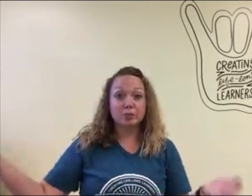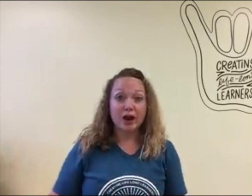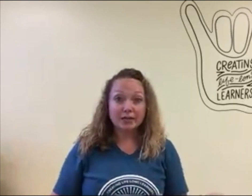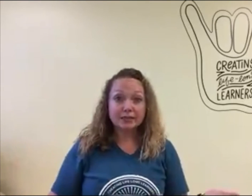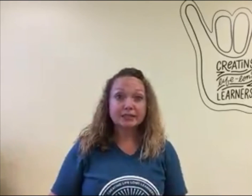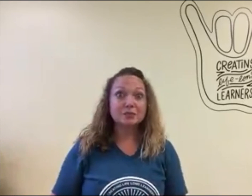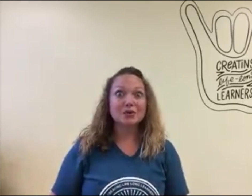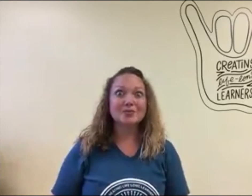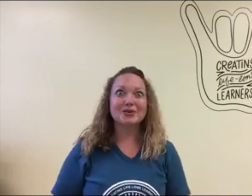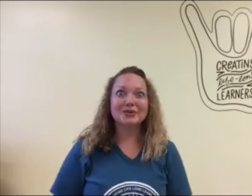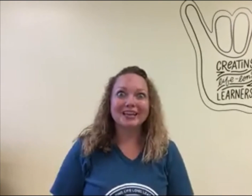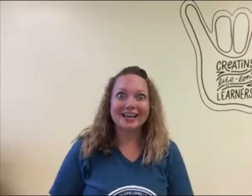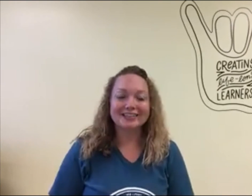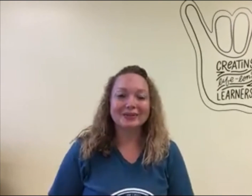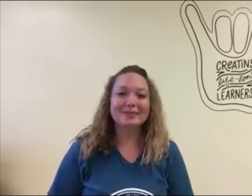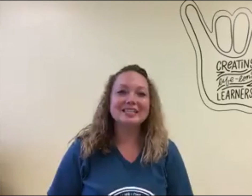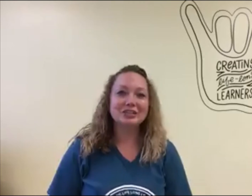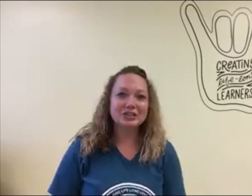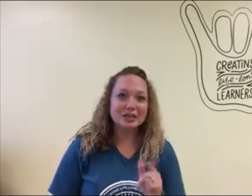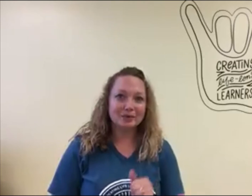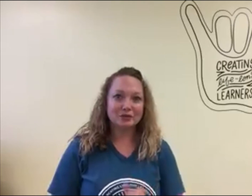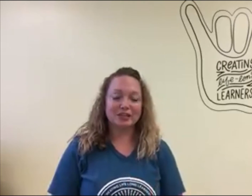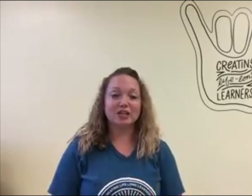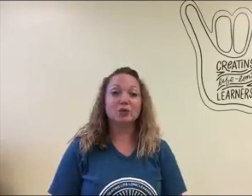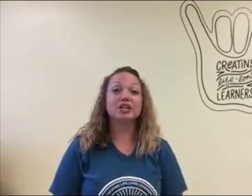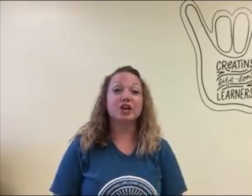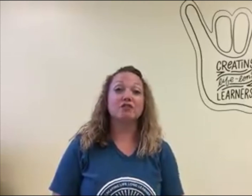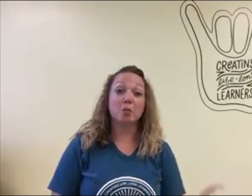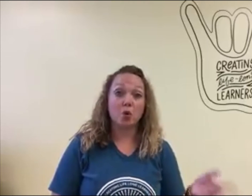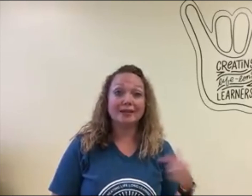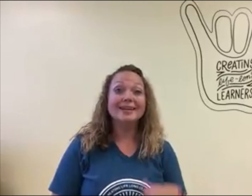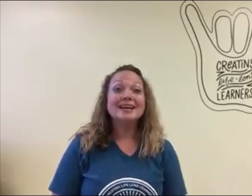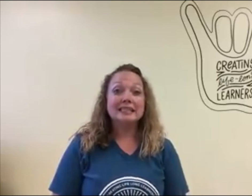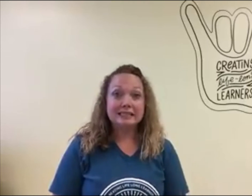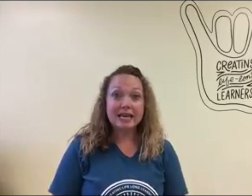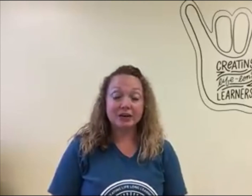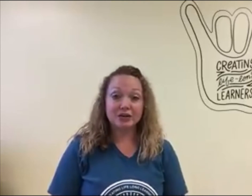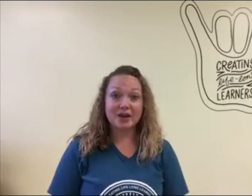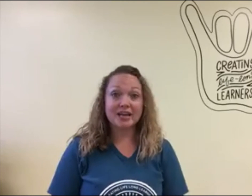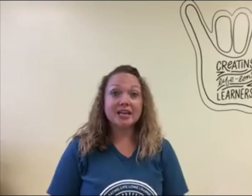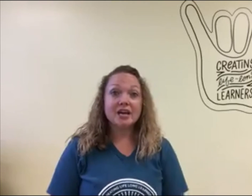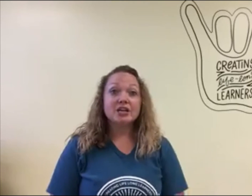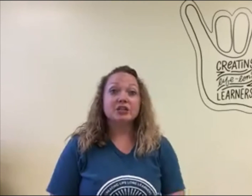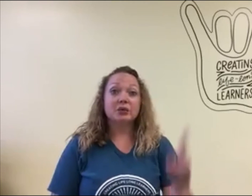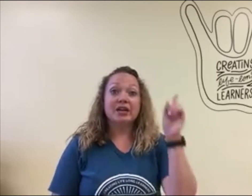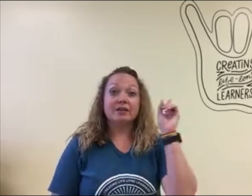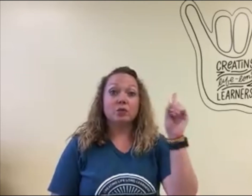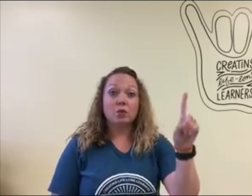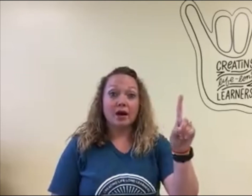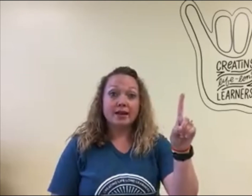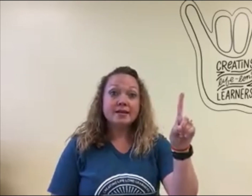the more and more you'll get it. So let me teach you the numbers really quick. We're going to go from 1 to 10. Are you ready? So we have